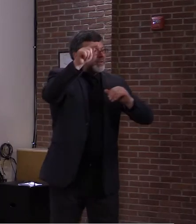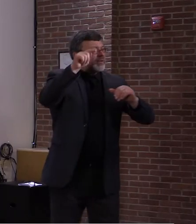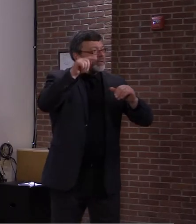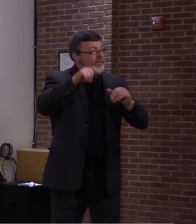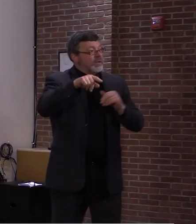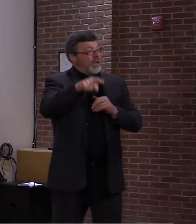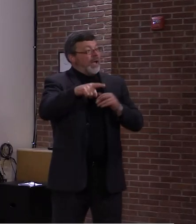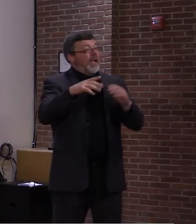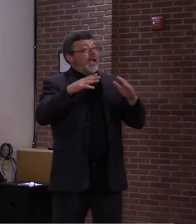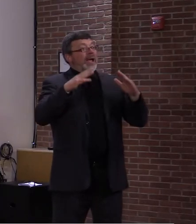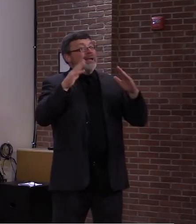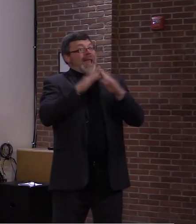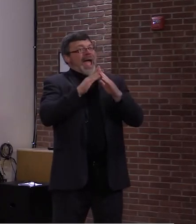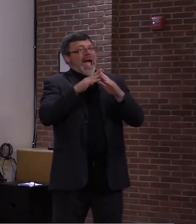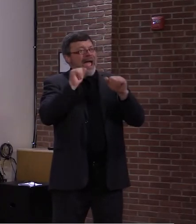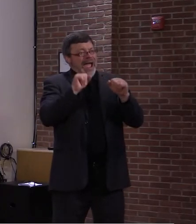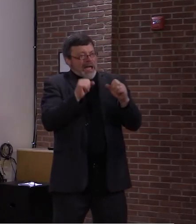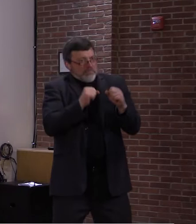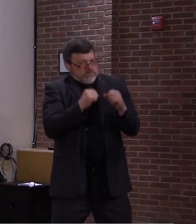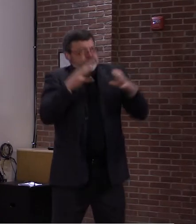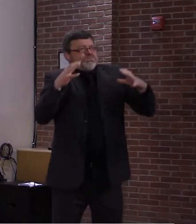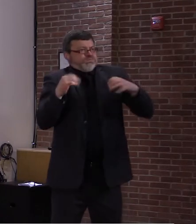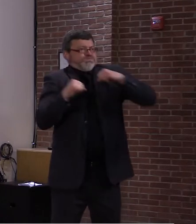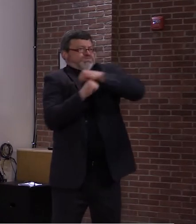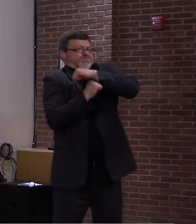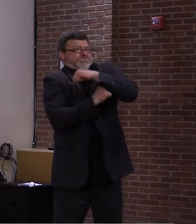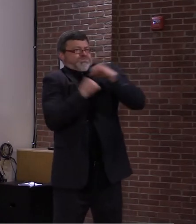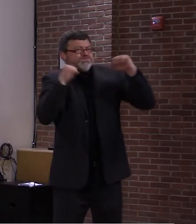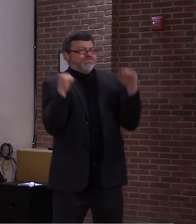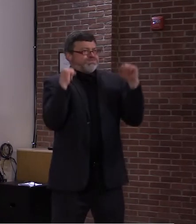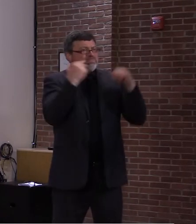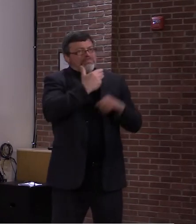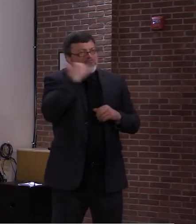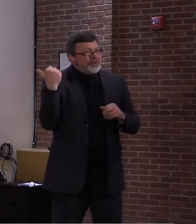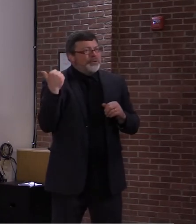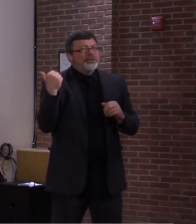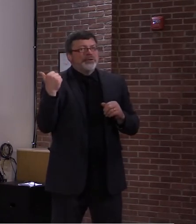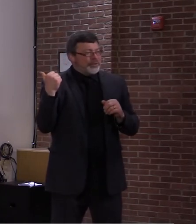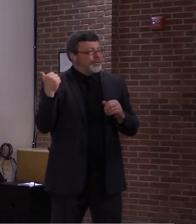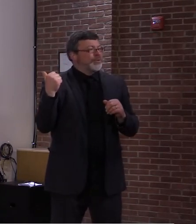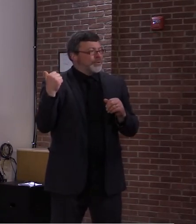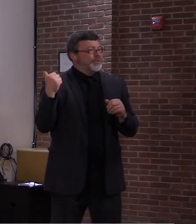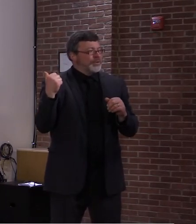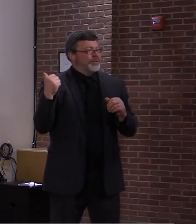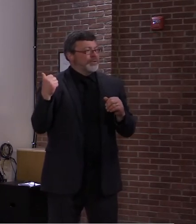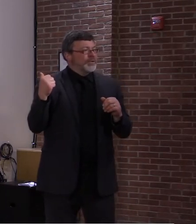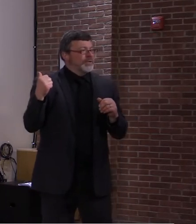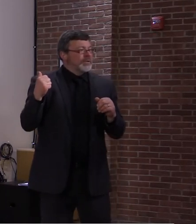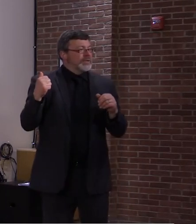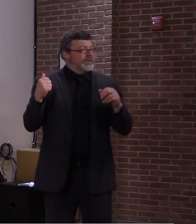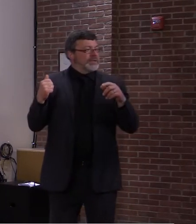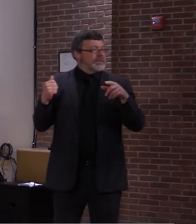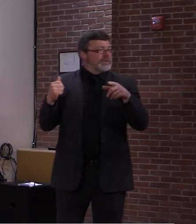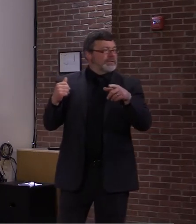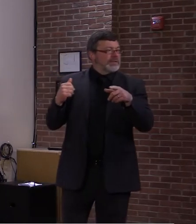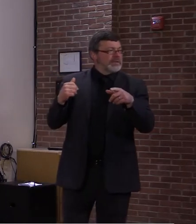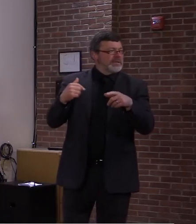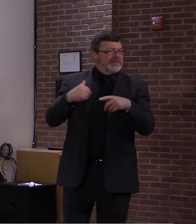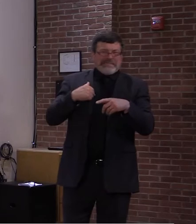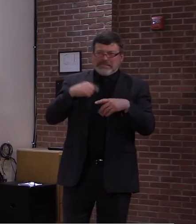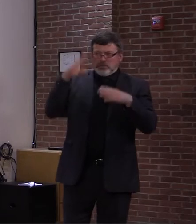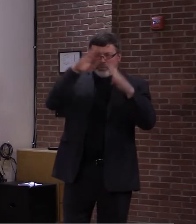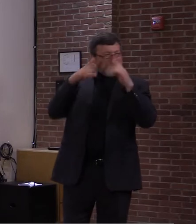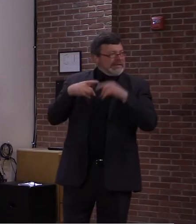I hope I'm not speaking out of turn here, but you seem to have some pretty big differences between